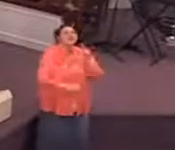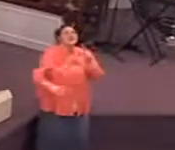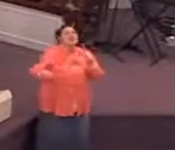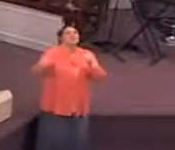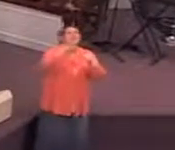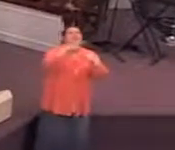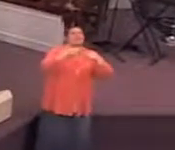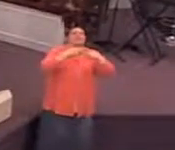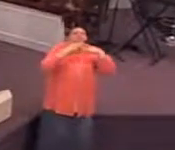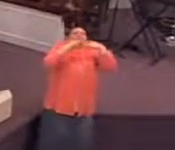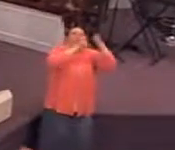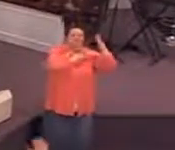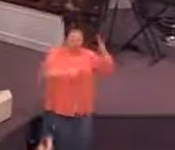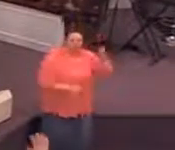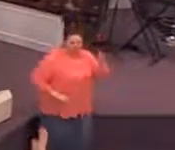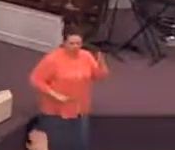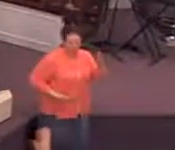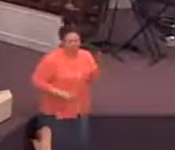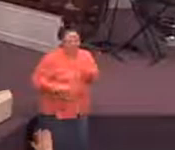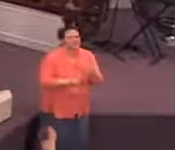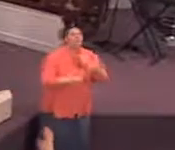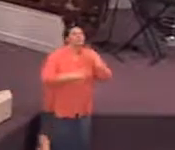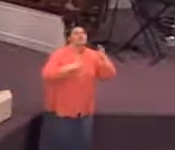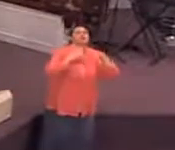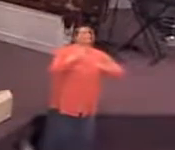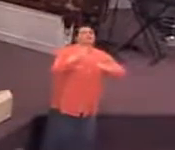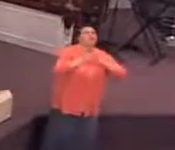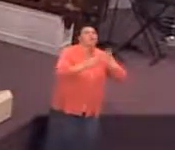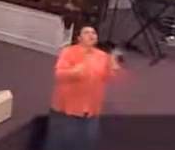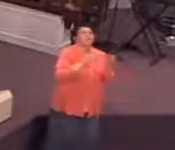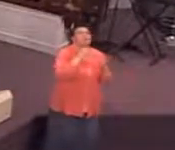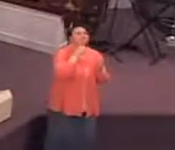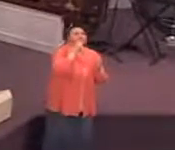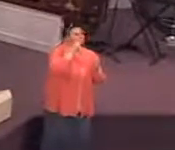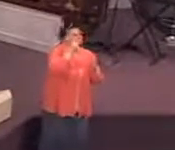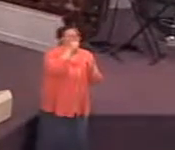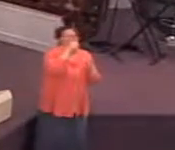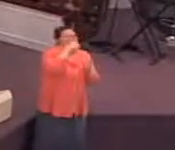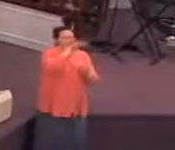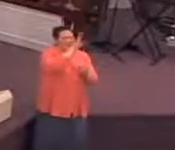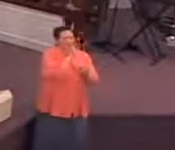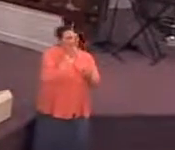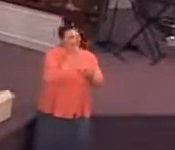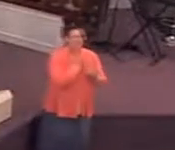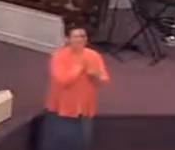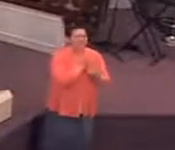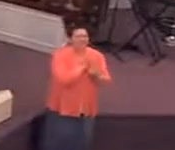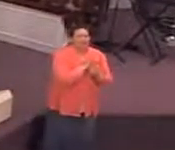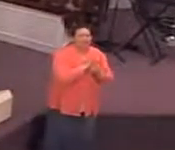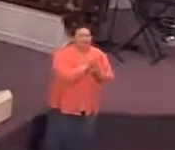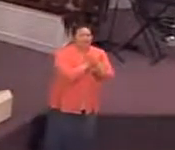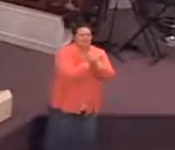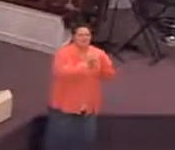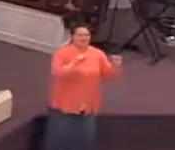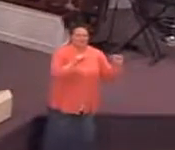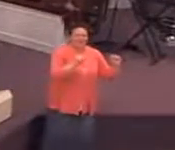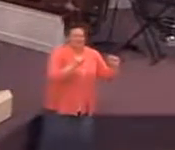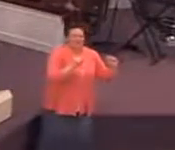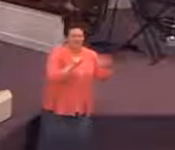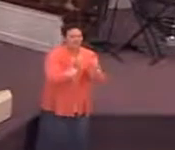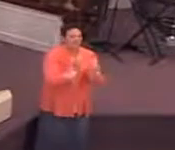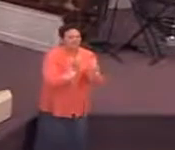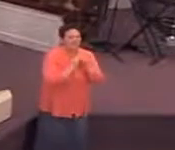Lord. Oh, we rejoice in you. You're the God of our salvation. We're so thrilled, Lord, that you've been